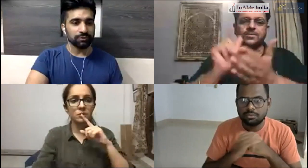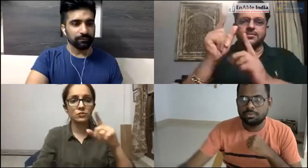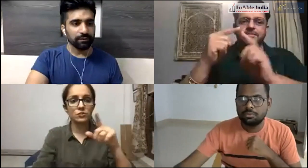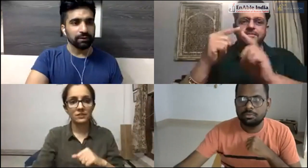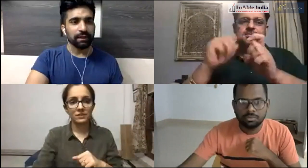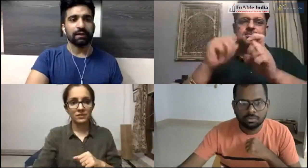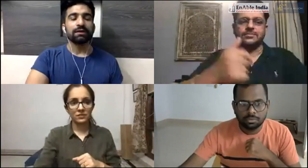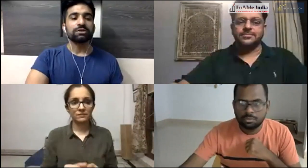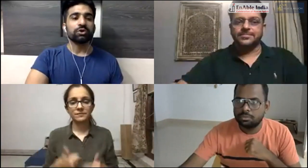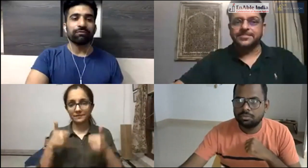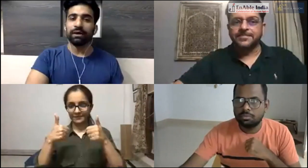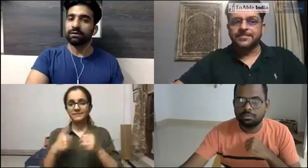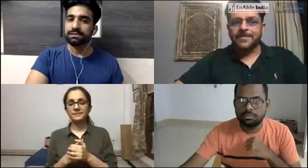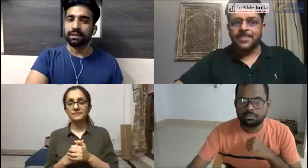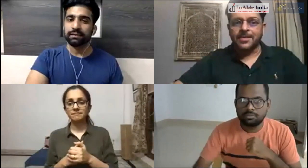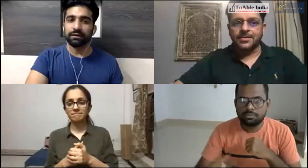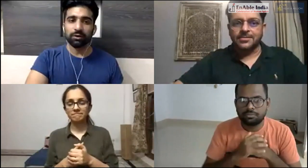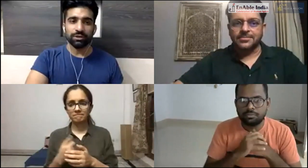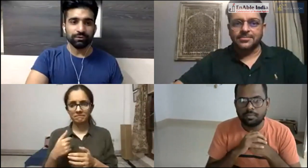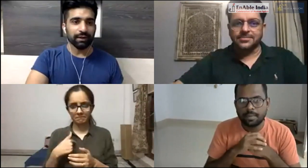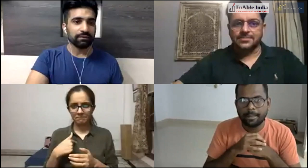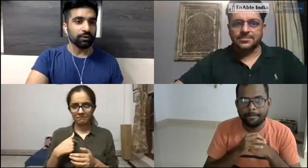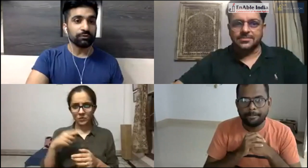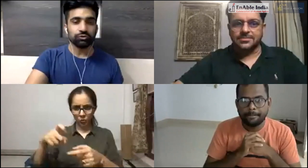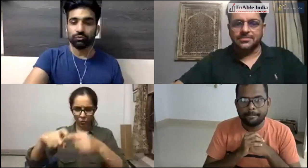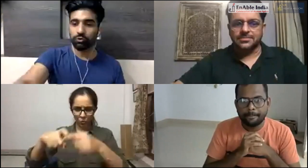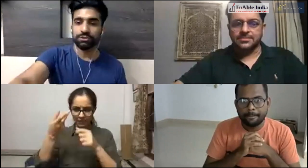You're on mute. Yeah. So if I understand the question right,